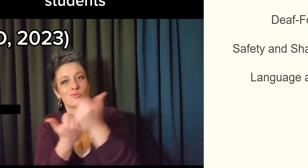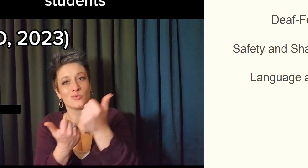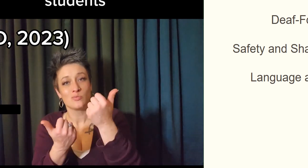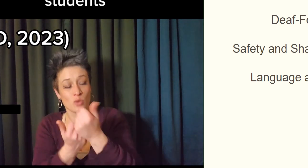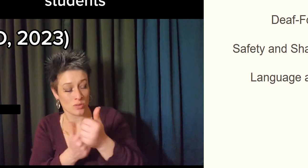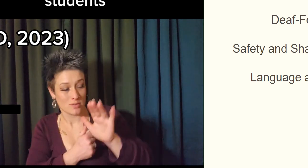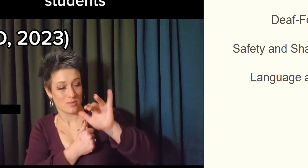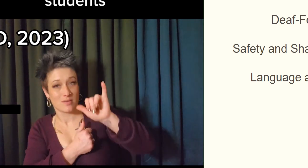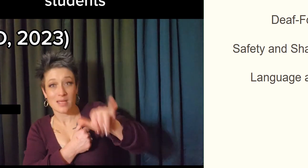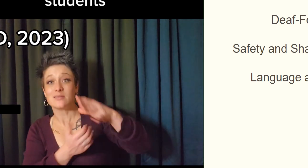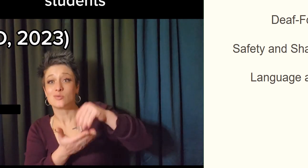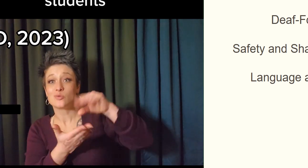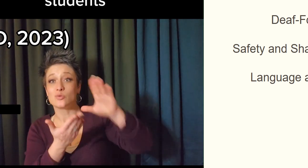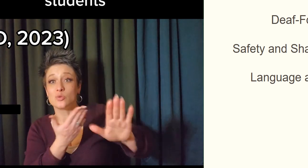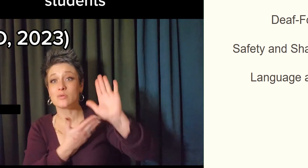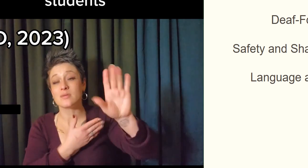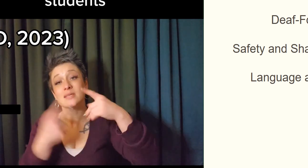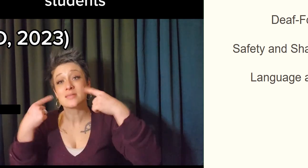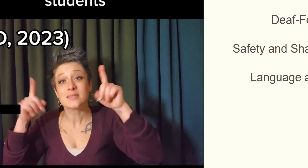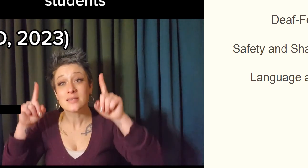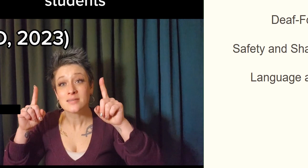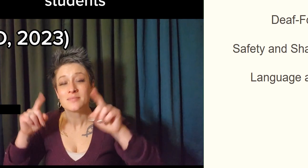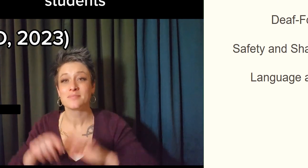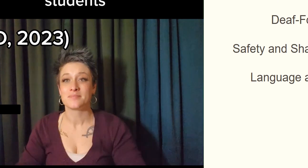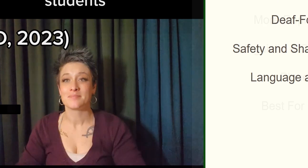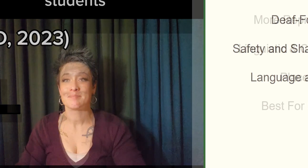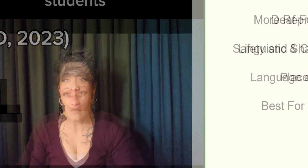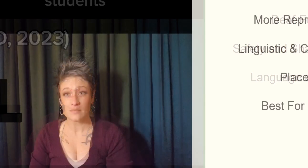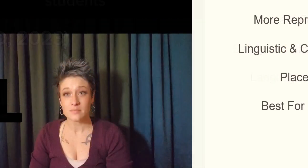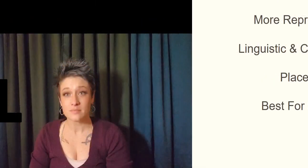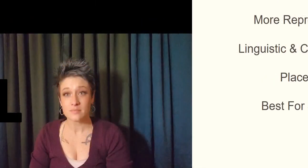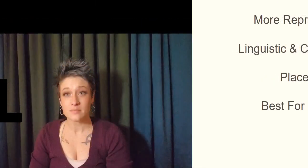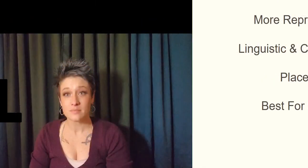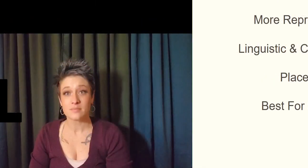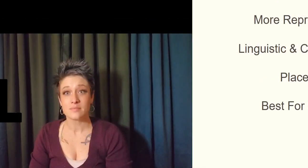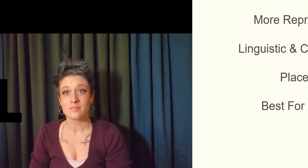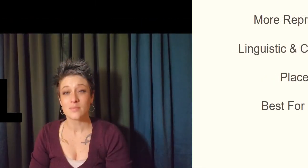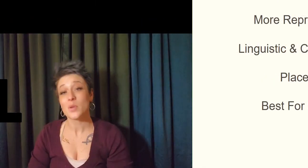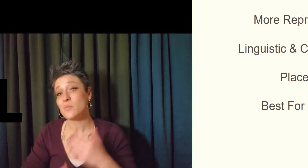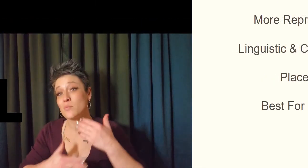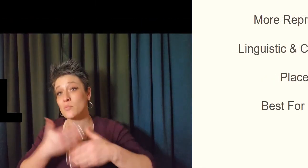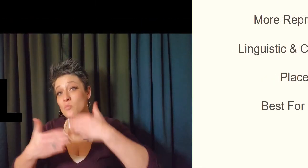force people to see what the best supports are for the student.